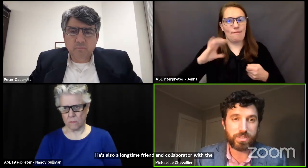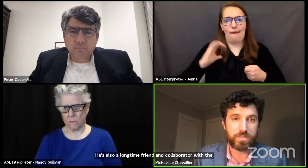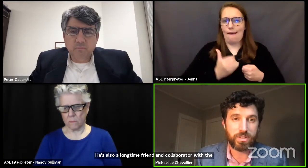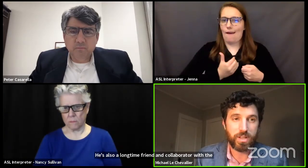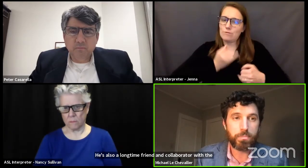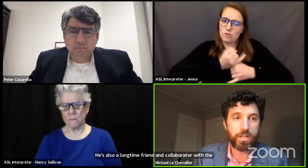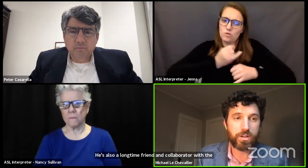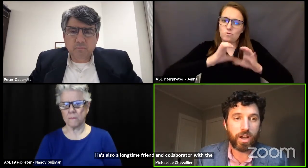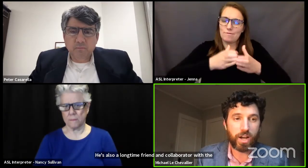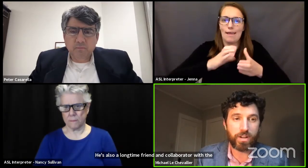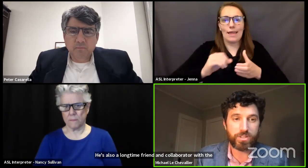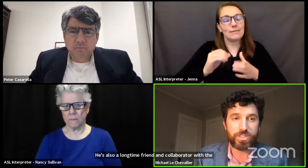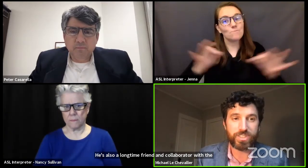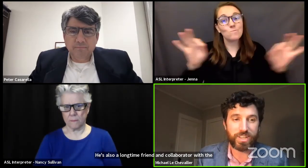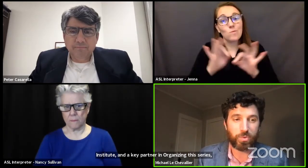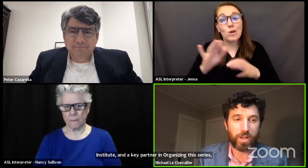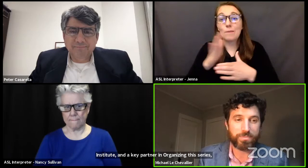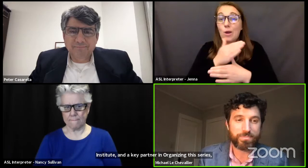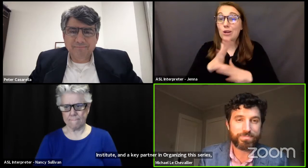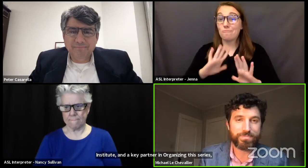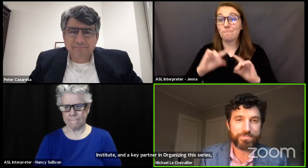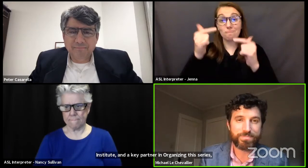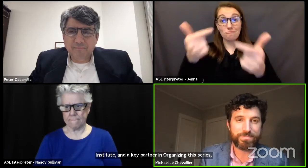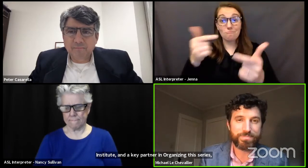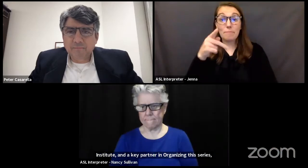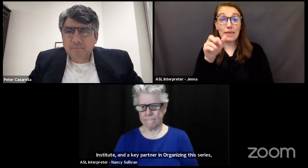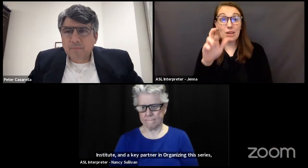this series. Peter, I invite you to take it away.